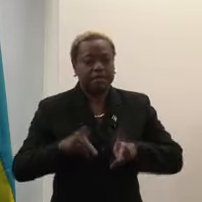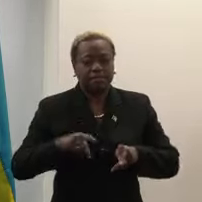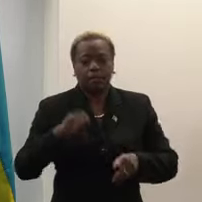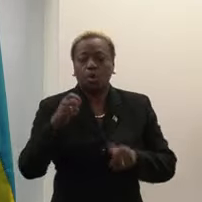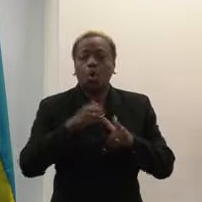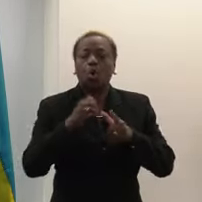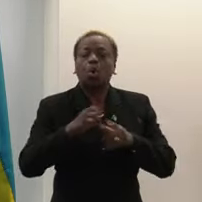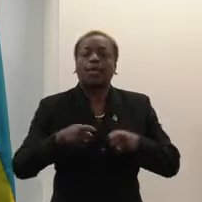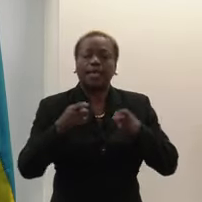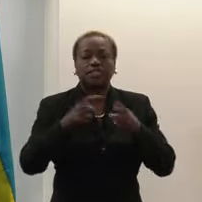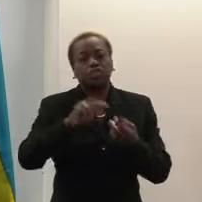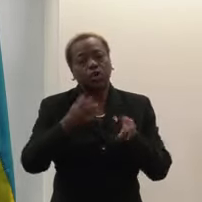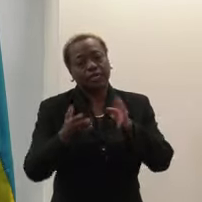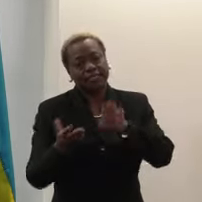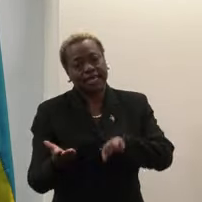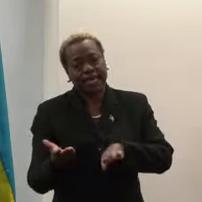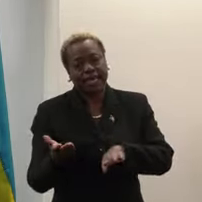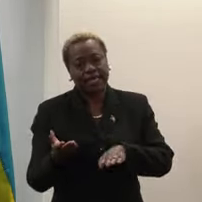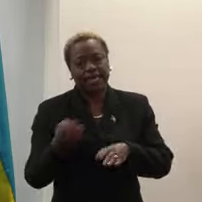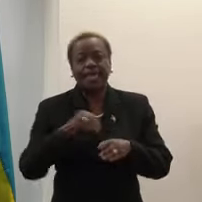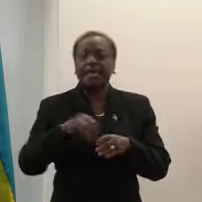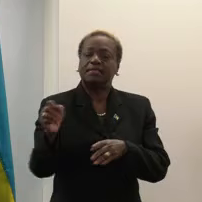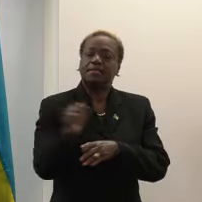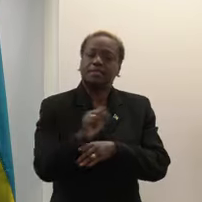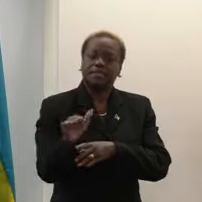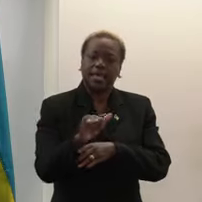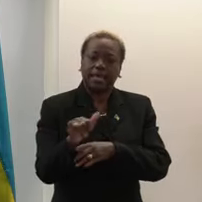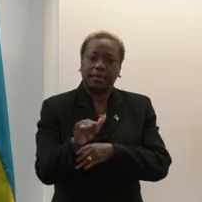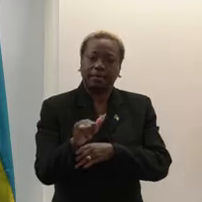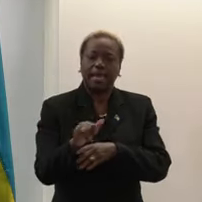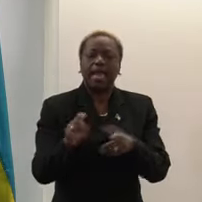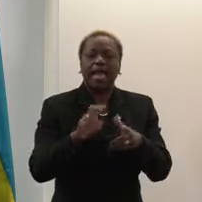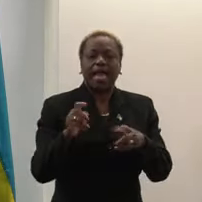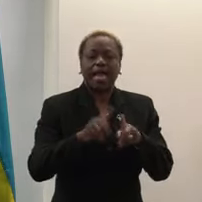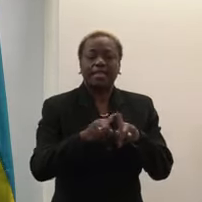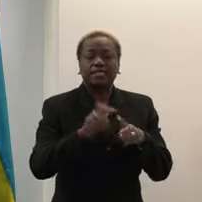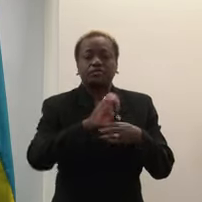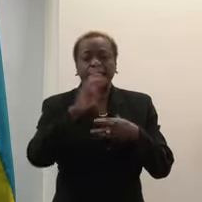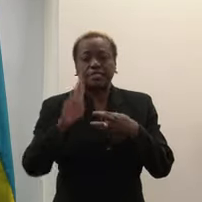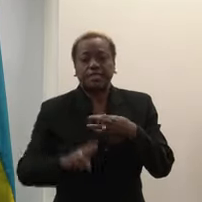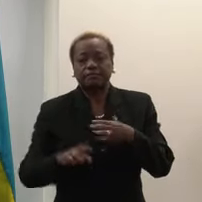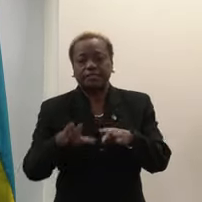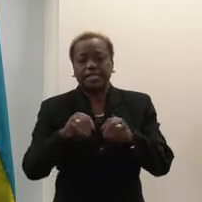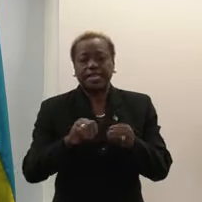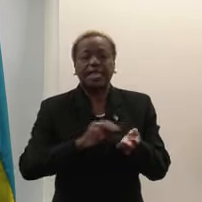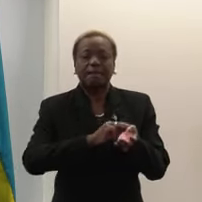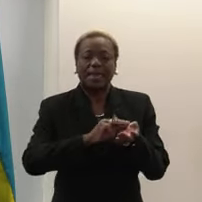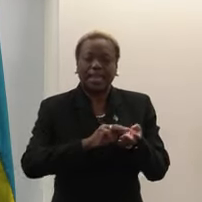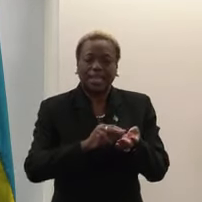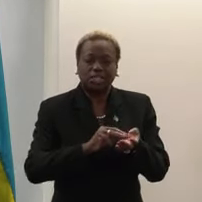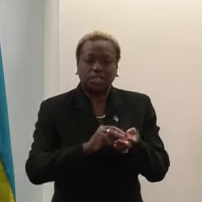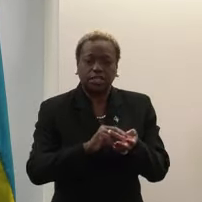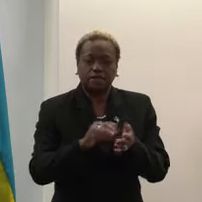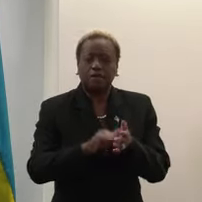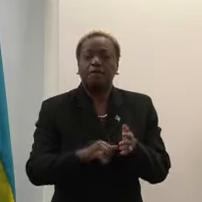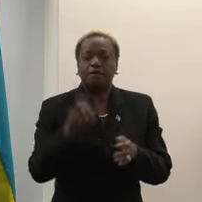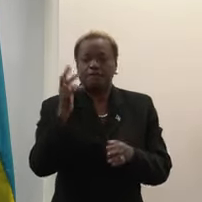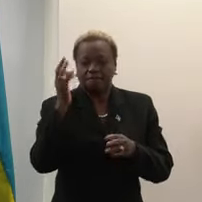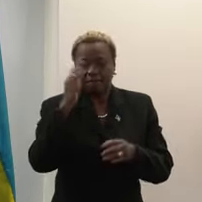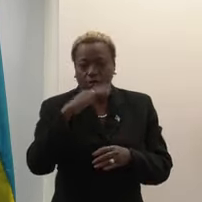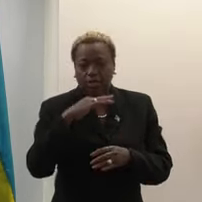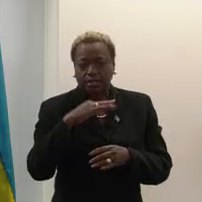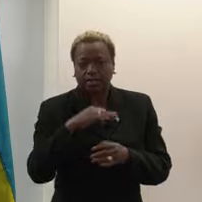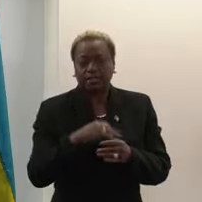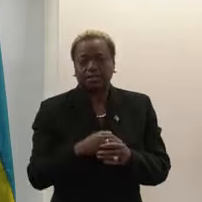guests to die in a similar manner as a result of taking medication, false medication, as a